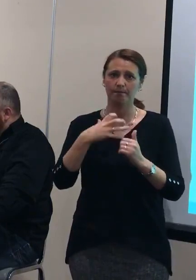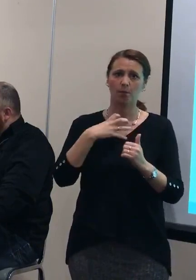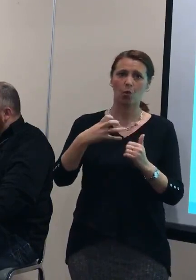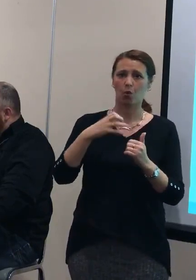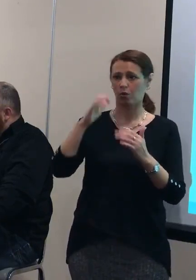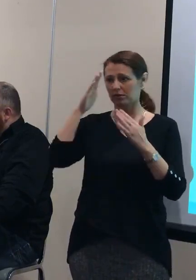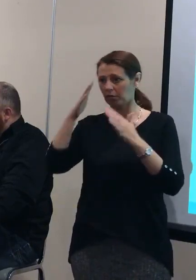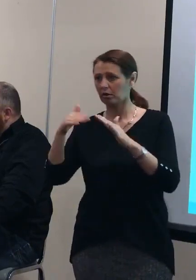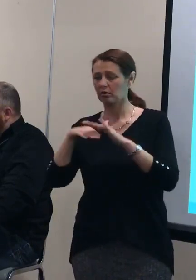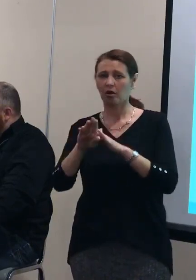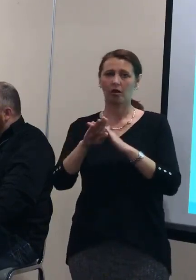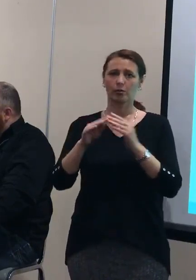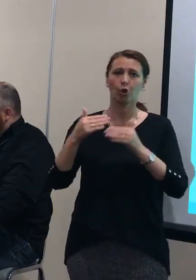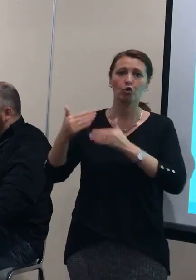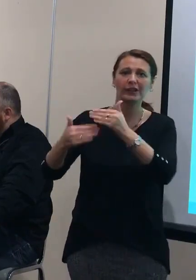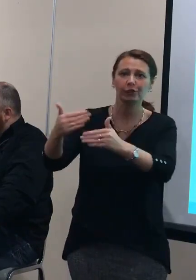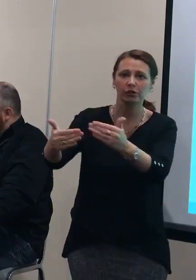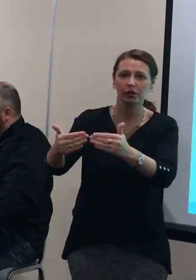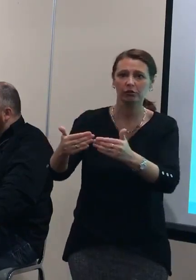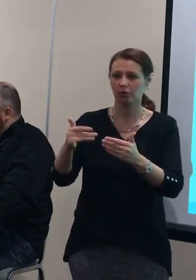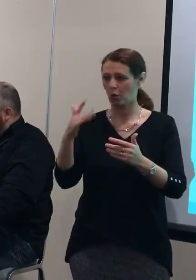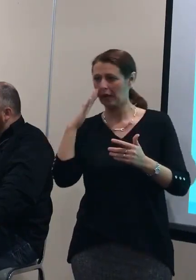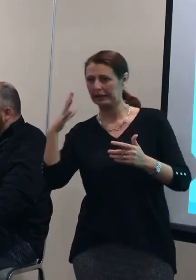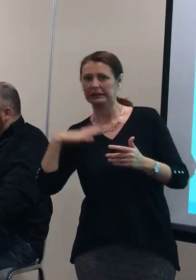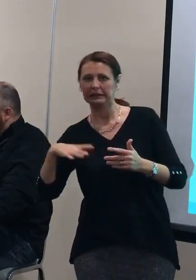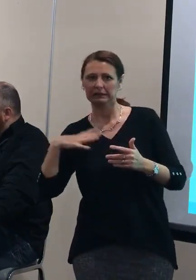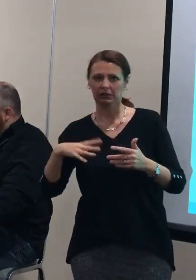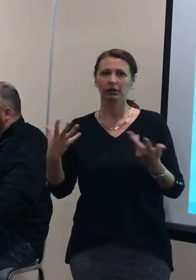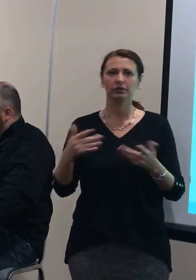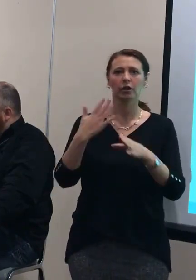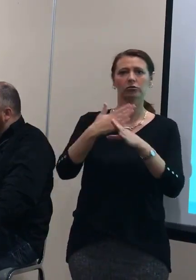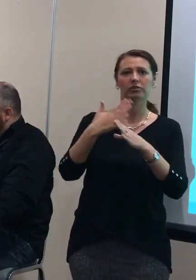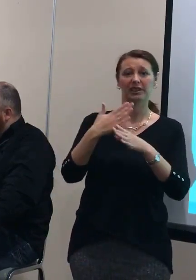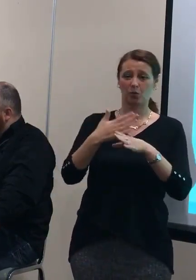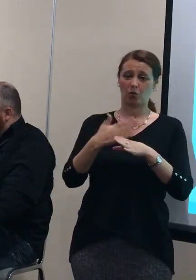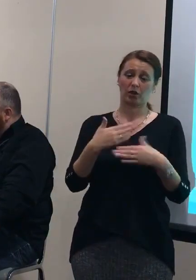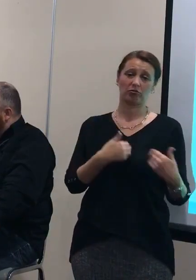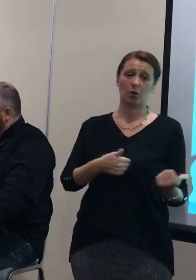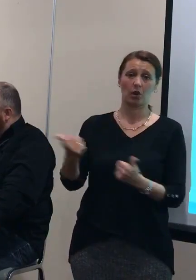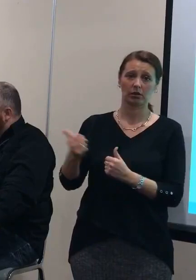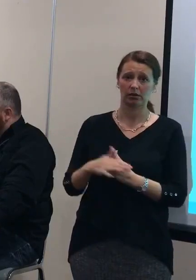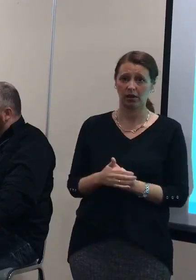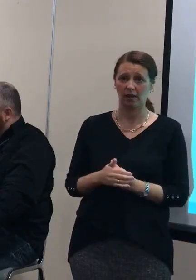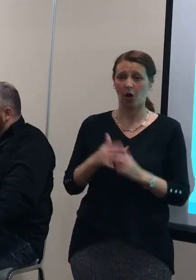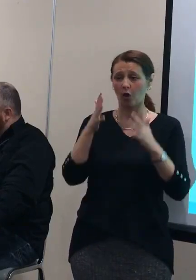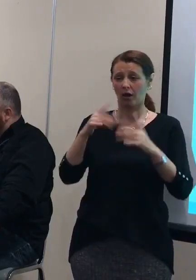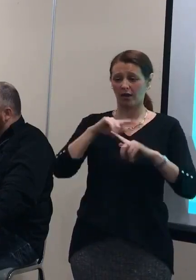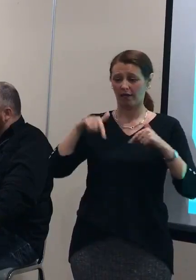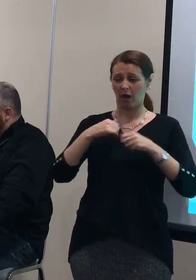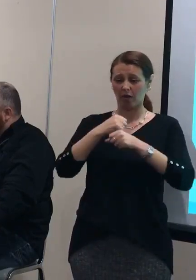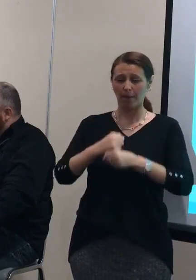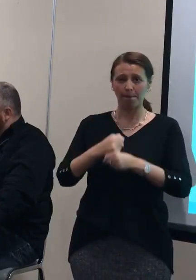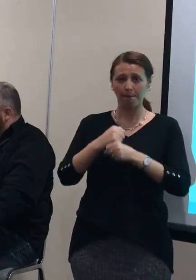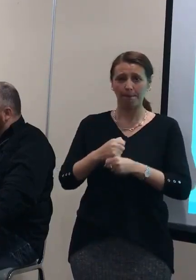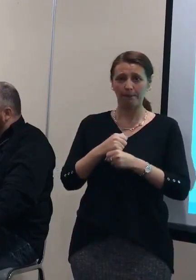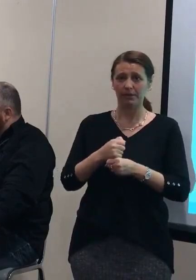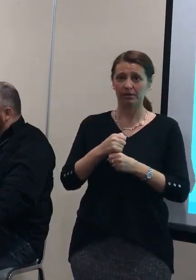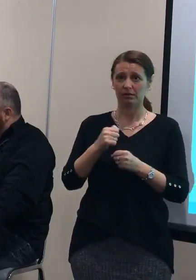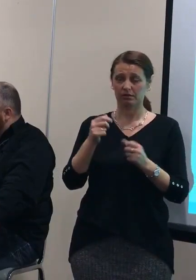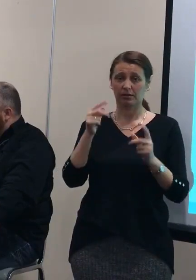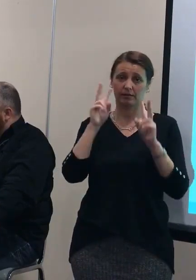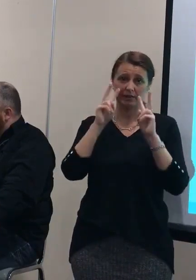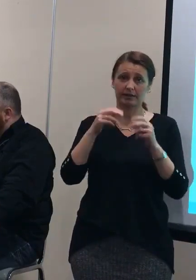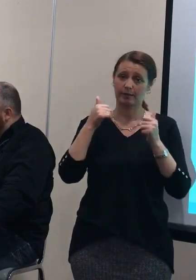more regressions and progressions and things as necessary. So that seems to be working really well for a lot of our clubs, and we're seeing some